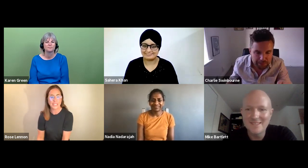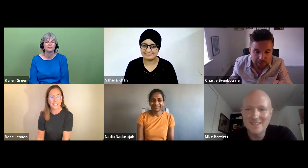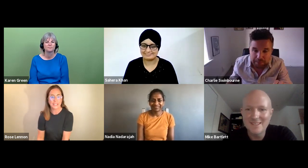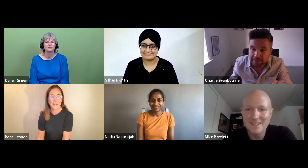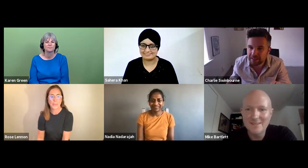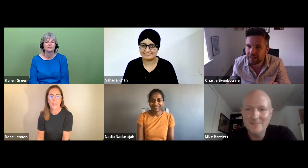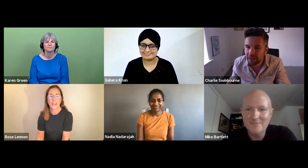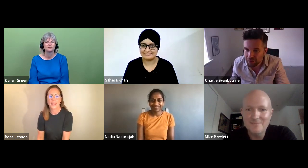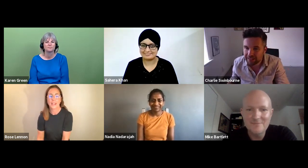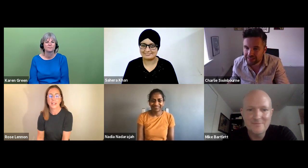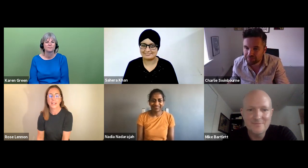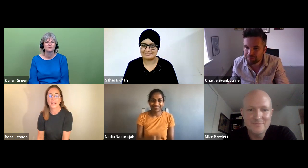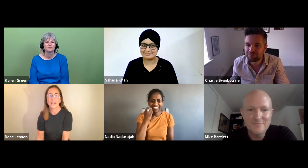sorry.